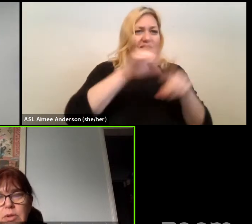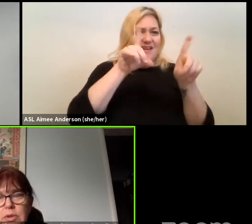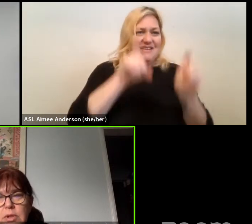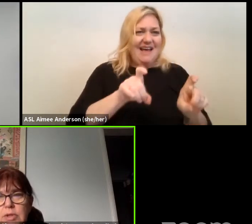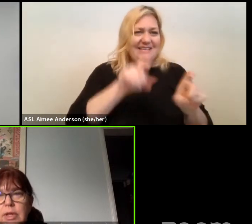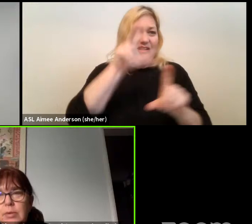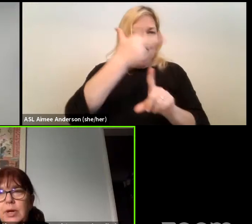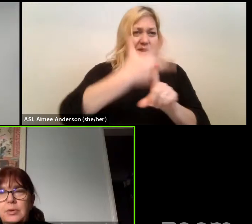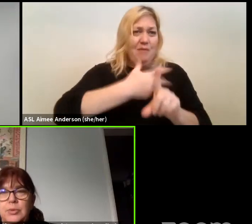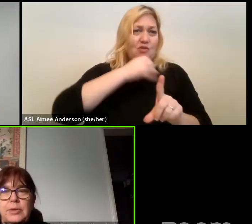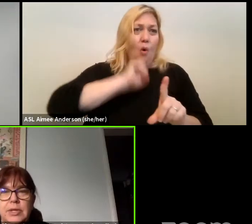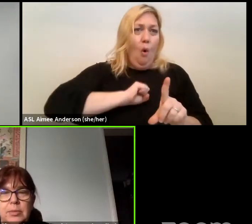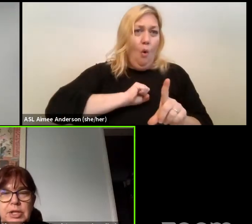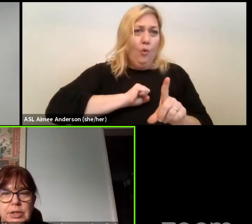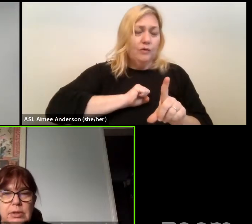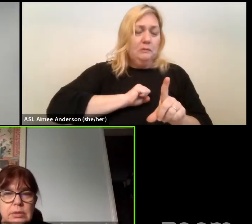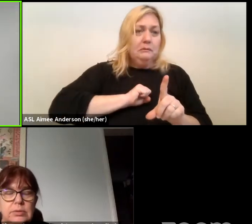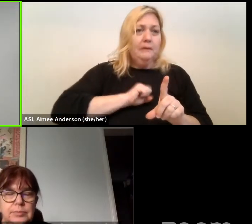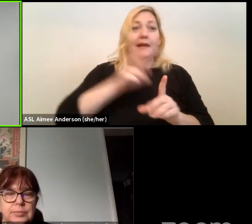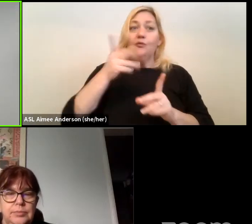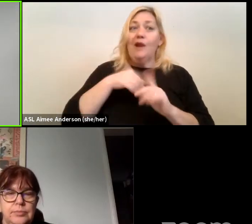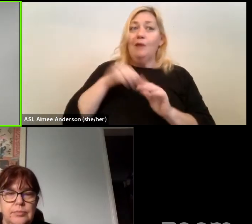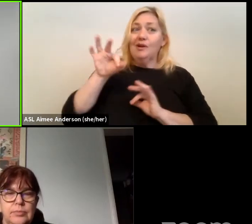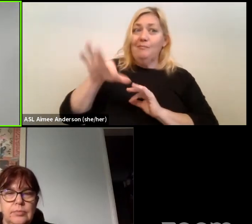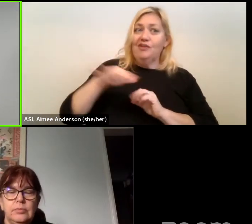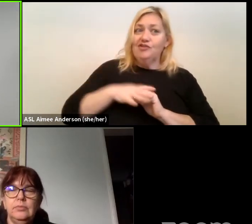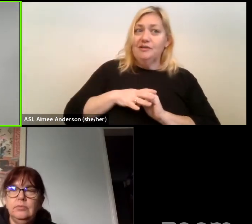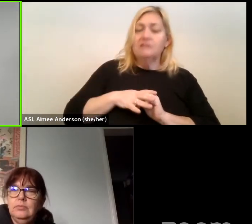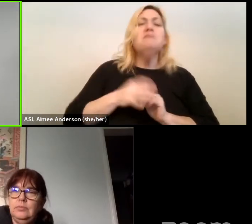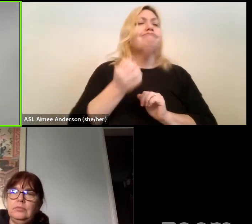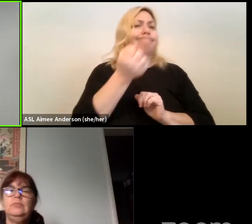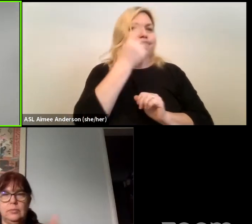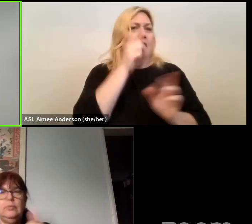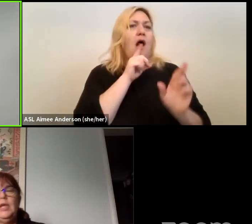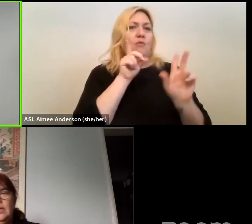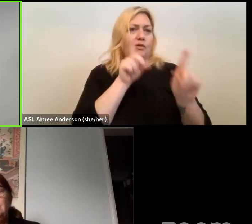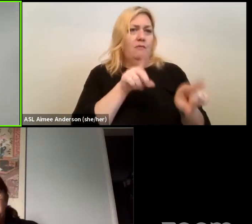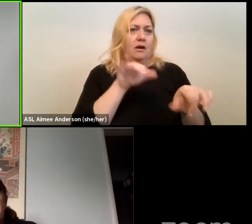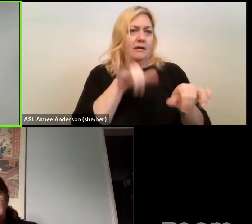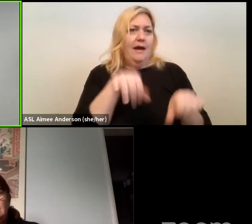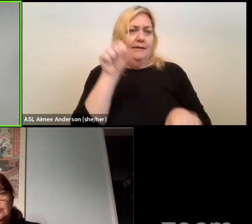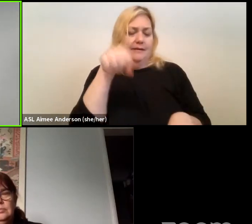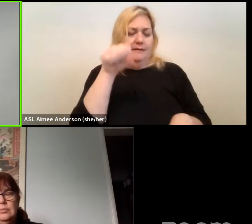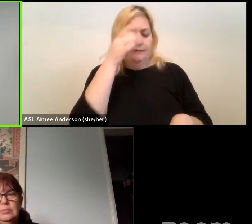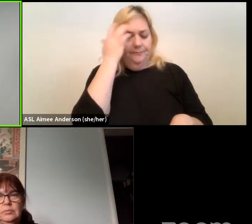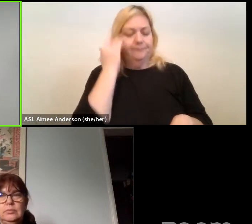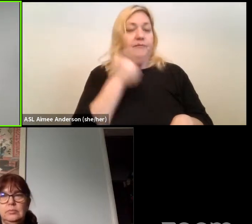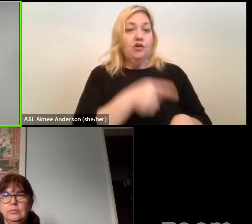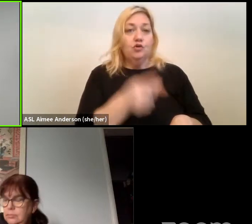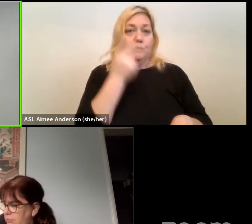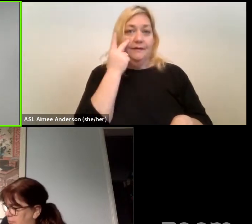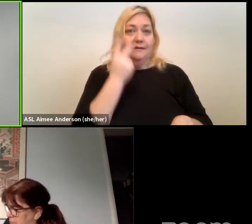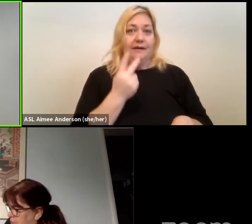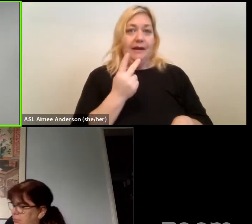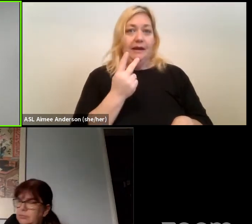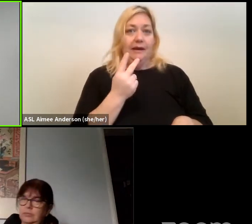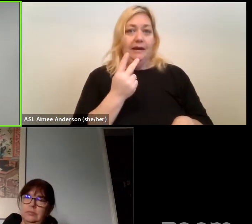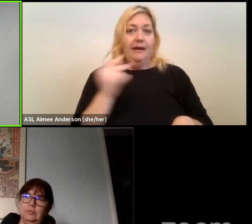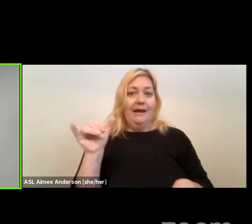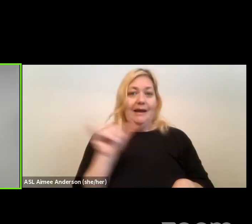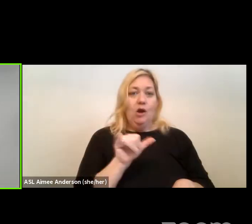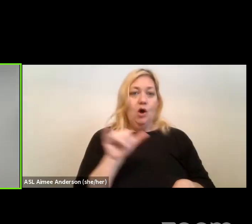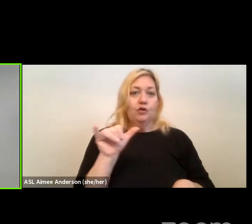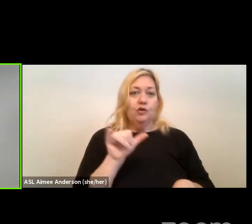old. That was what I was going to mention. I understood. I'll respond to that. As you'll see, it